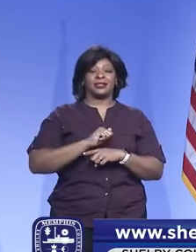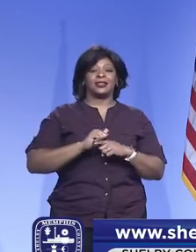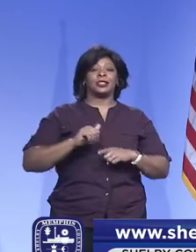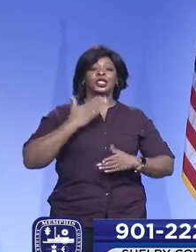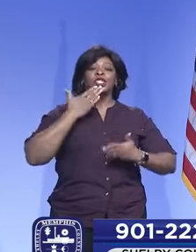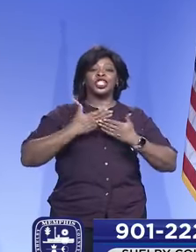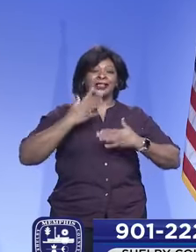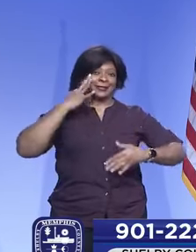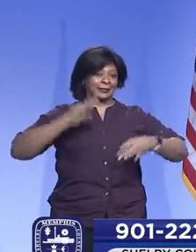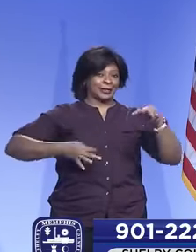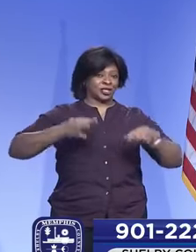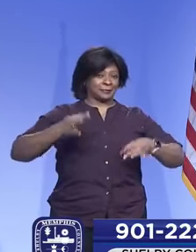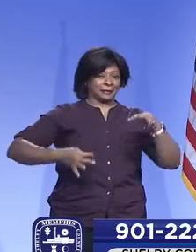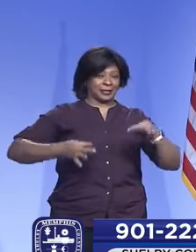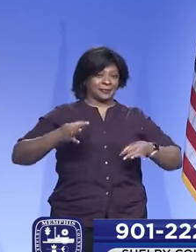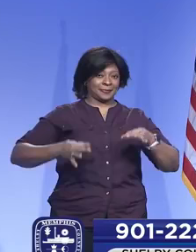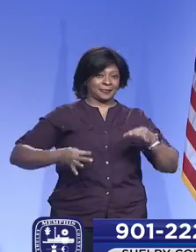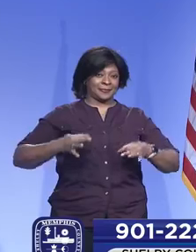judgment.